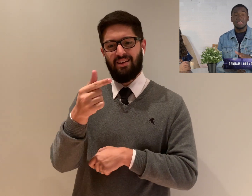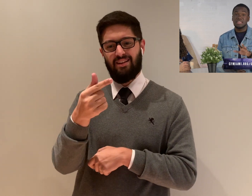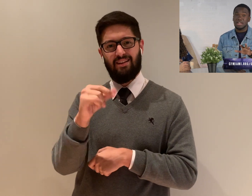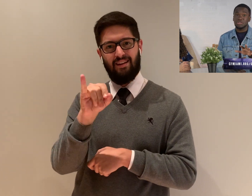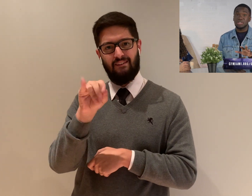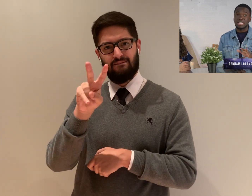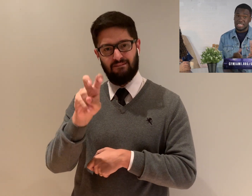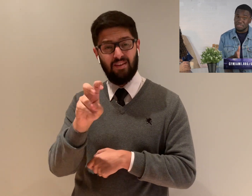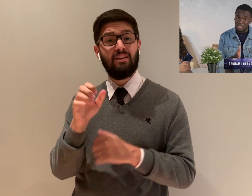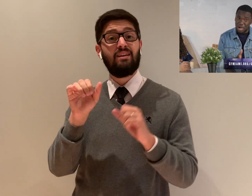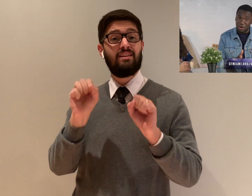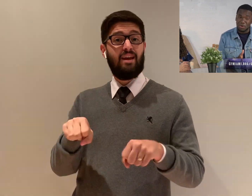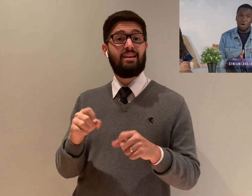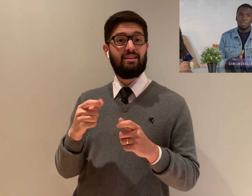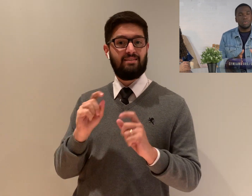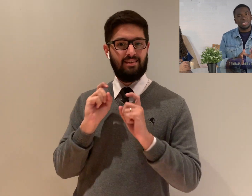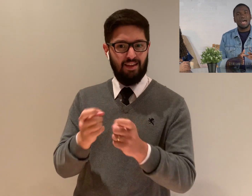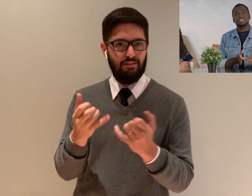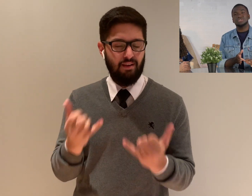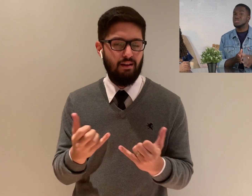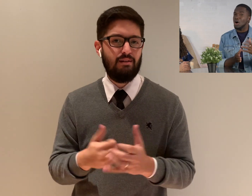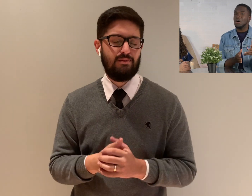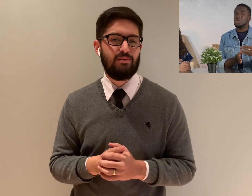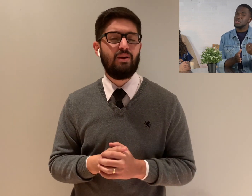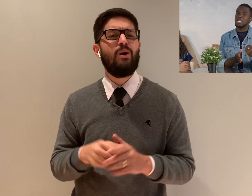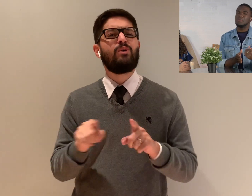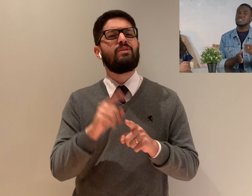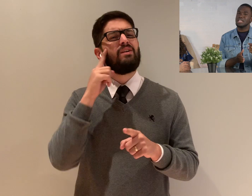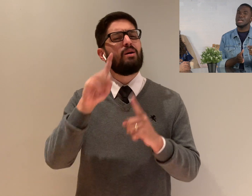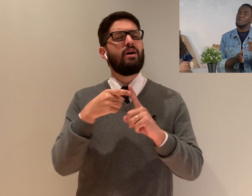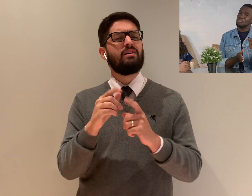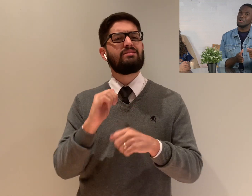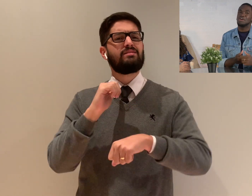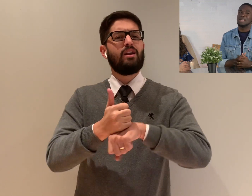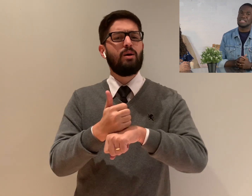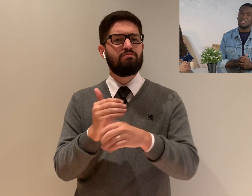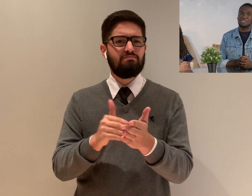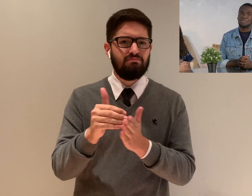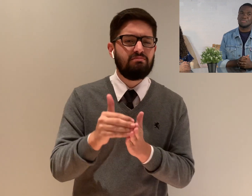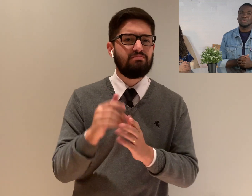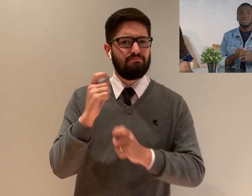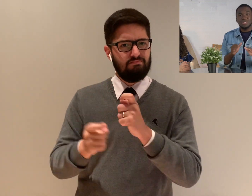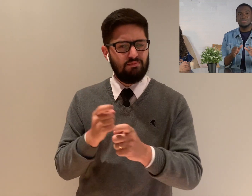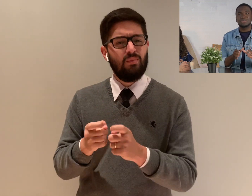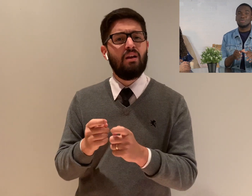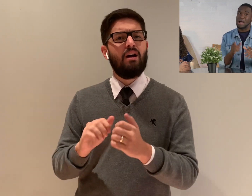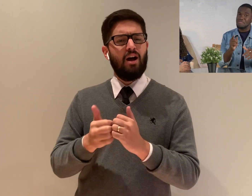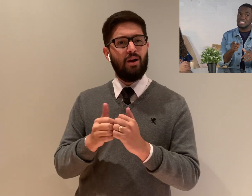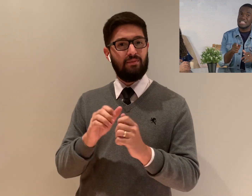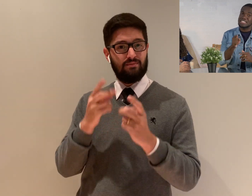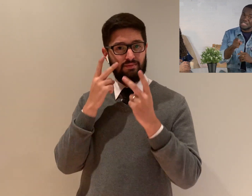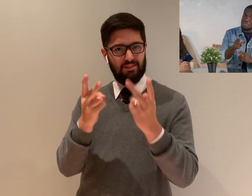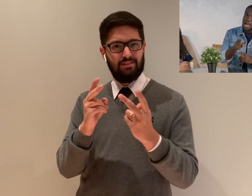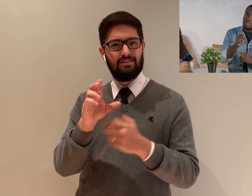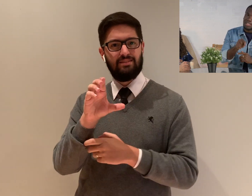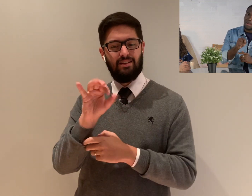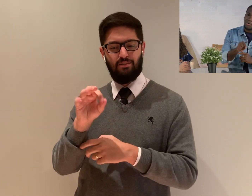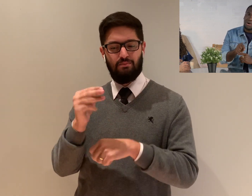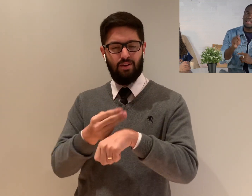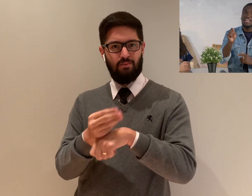cfmiami.org/give. There you can give now, but we're going to ask you to also think about setting up a recurring gift. You can do so by visiting